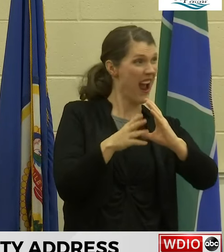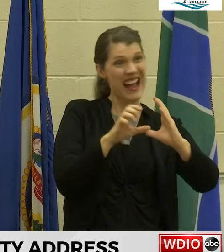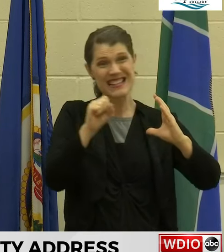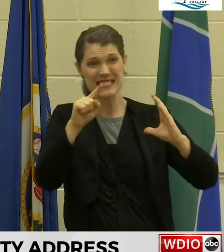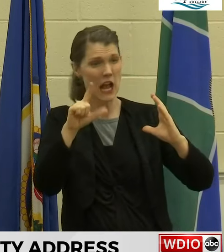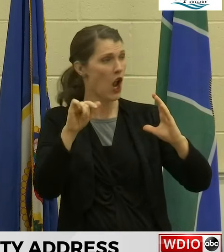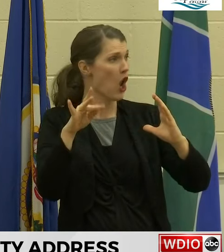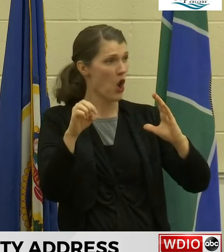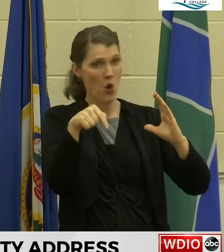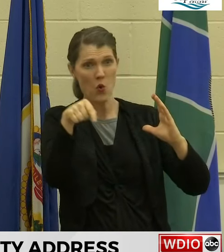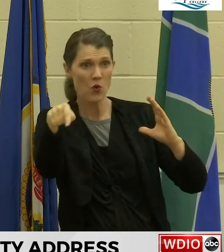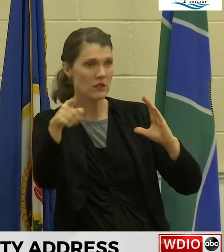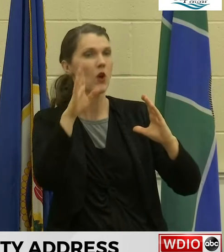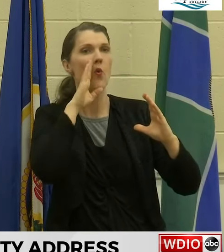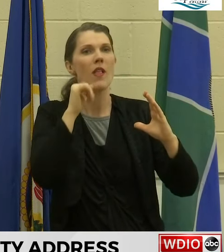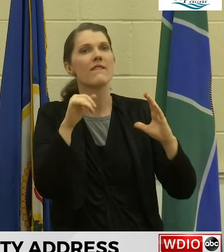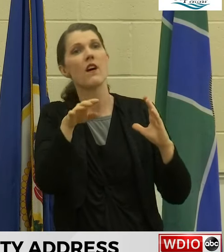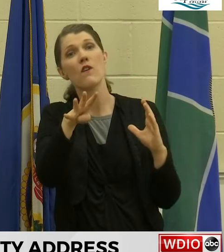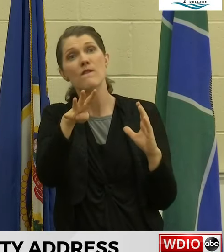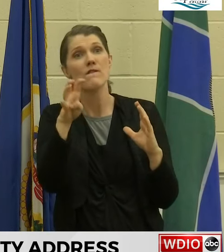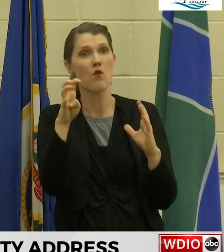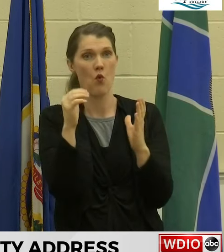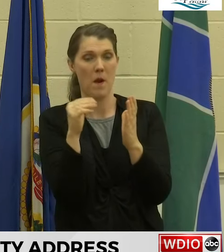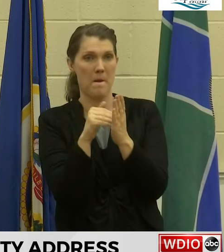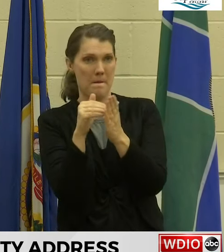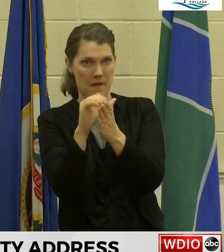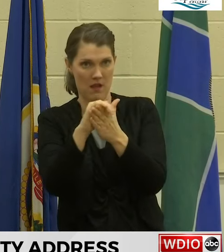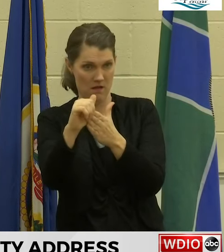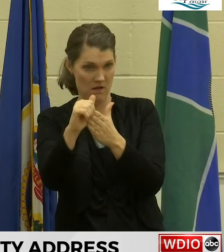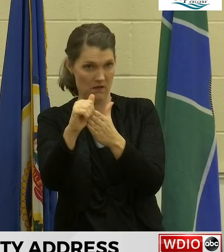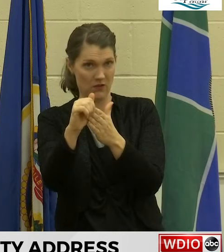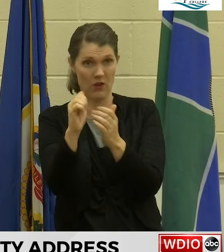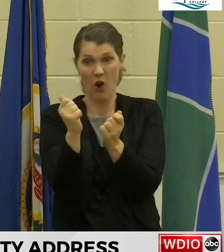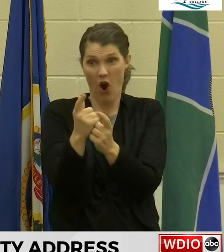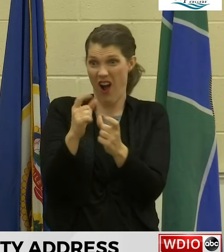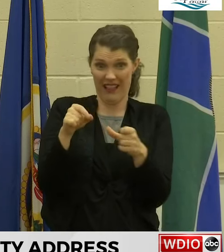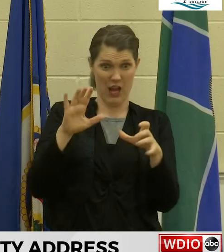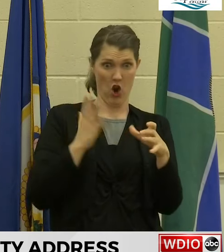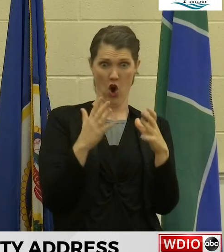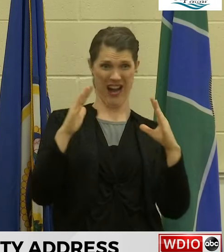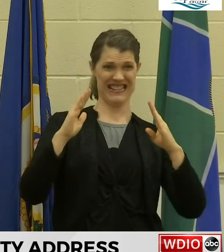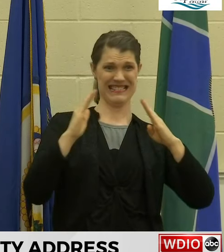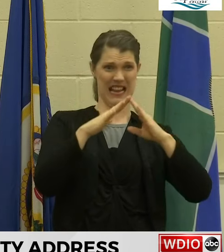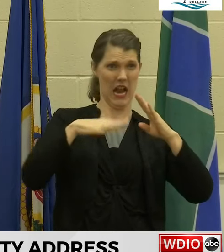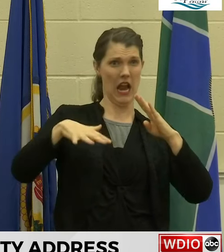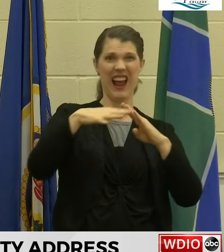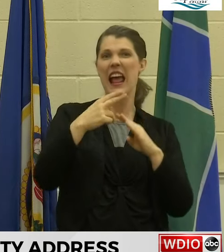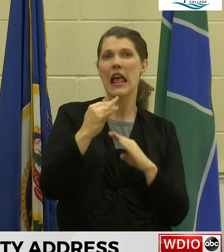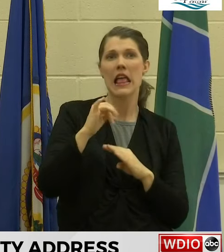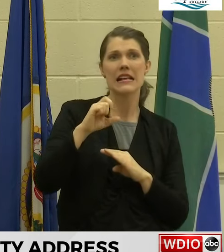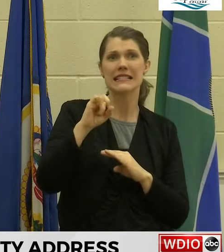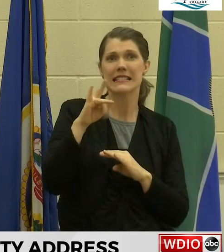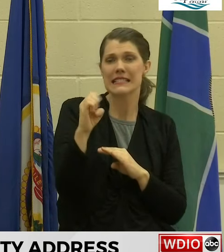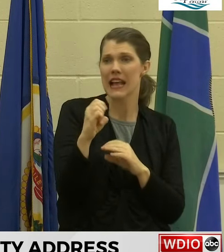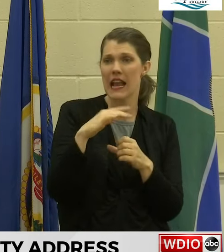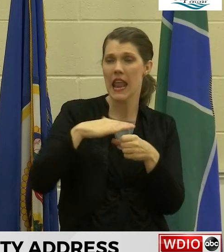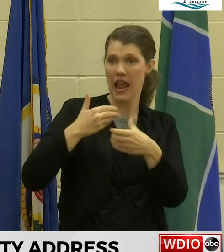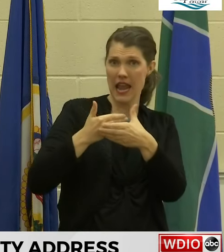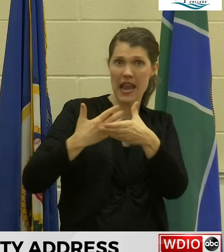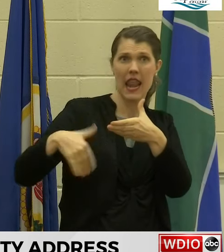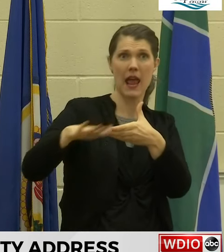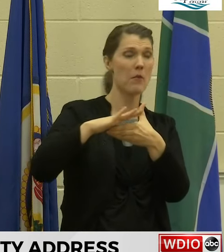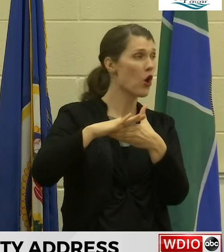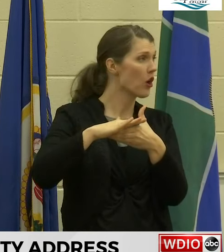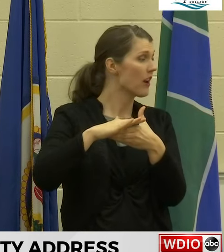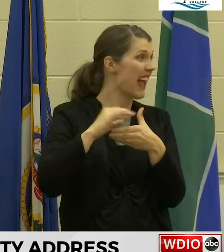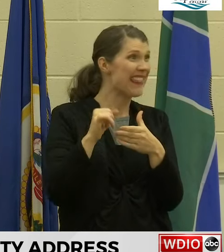St. Luke's is investing $400 million, all within our downtown in Hillside neighborhoods. And this